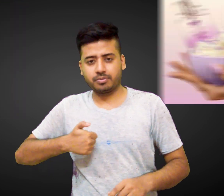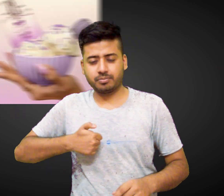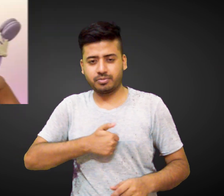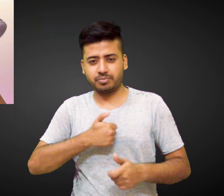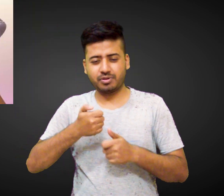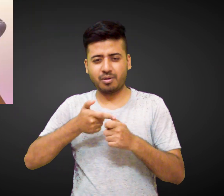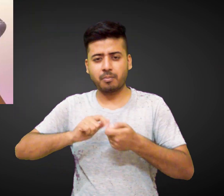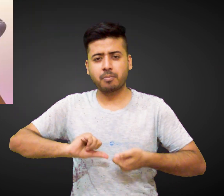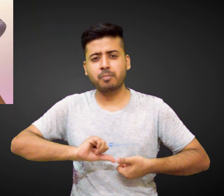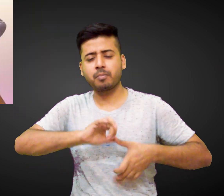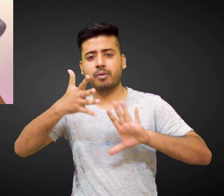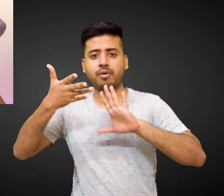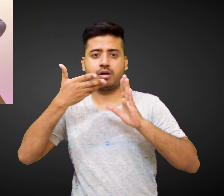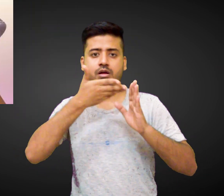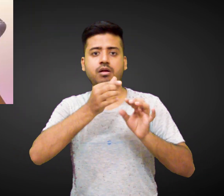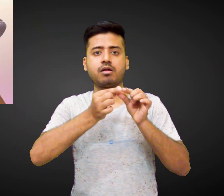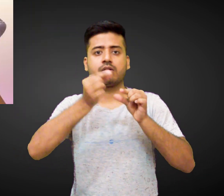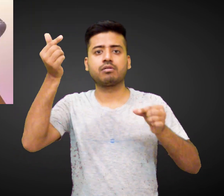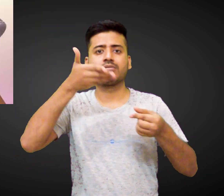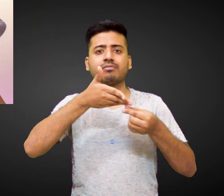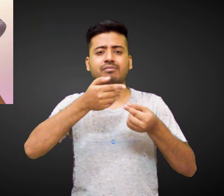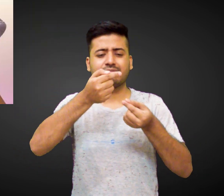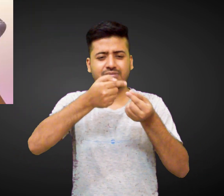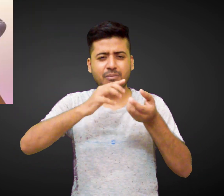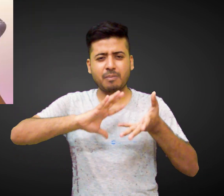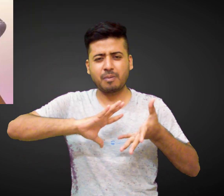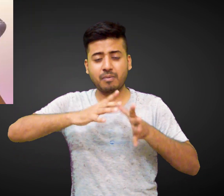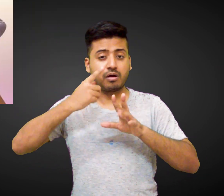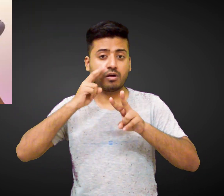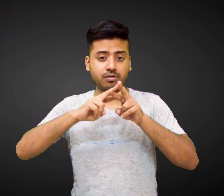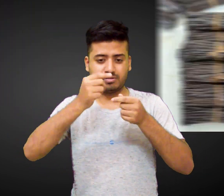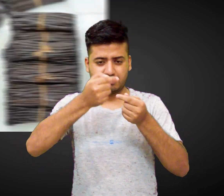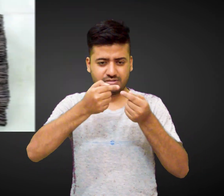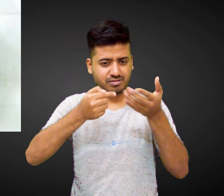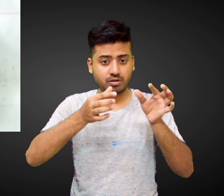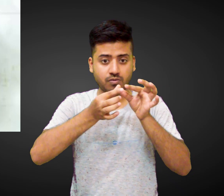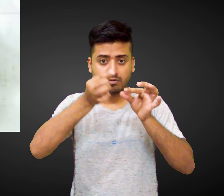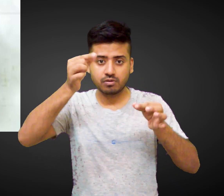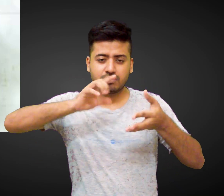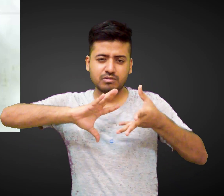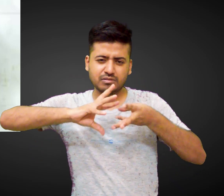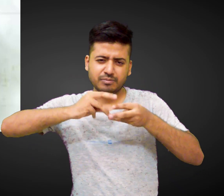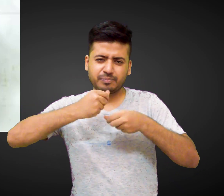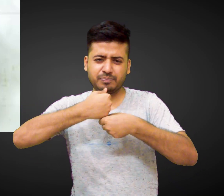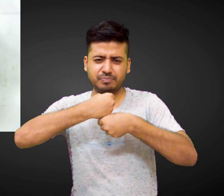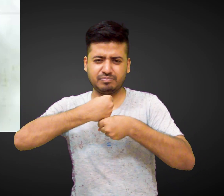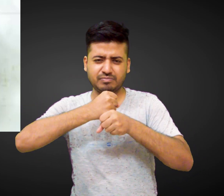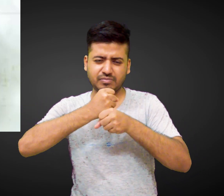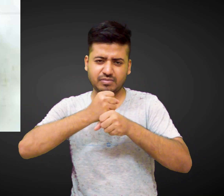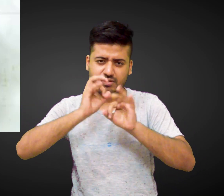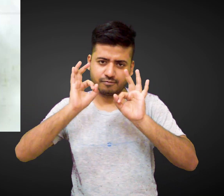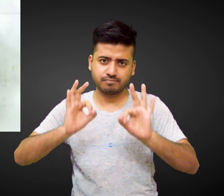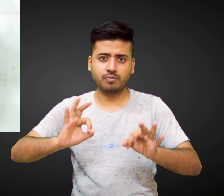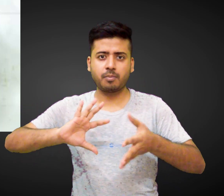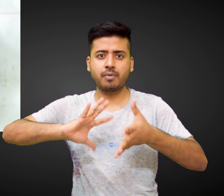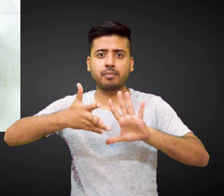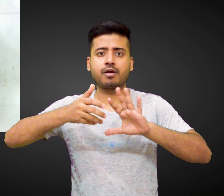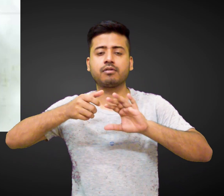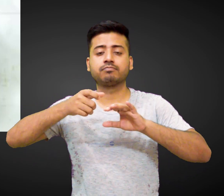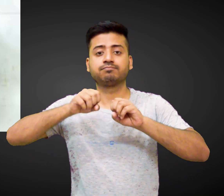Heart health. Vanilla may help lower cholesterol levels, potentially strengthening heart function and reducing the risk of heart conditions.